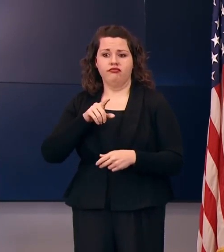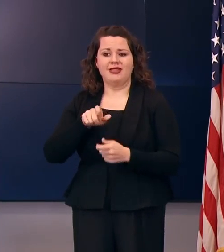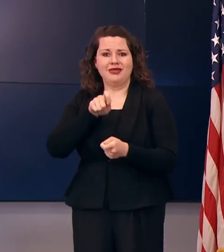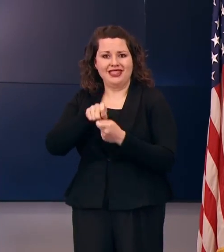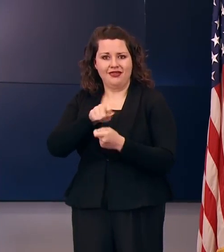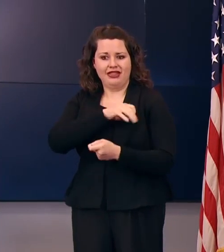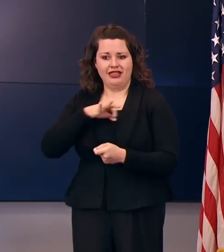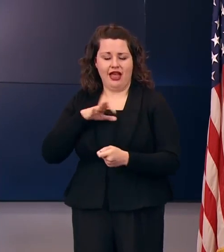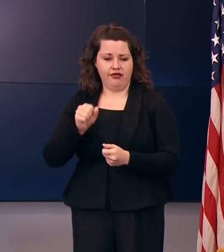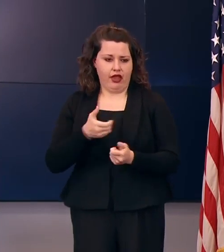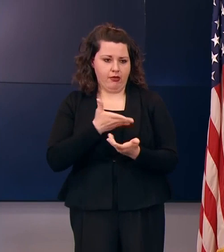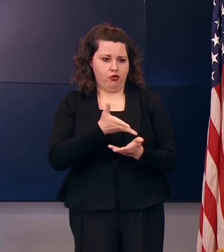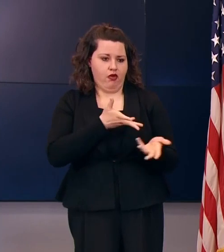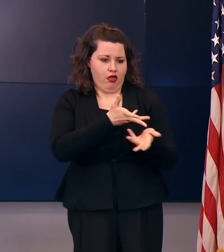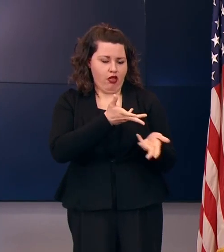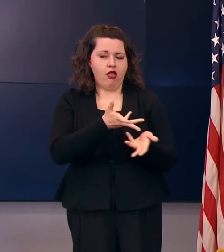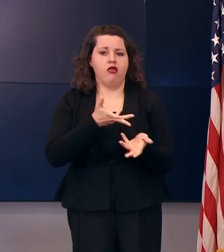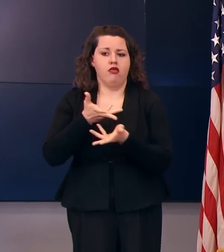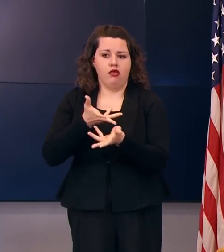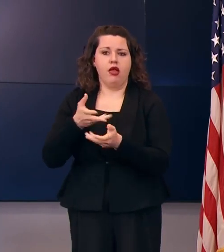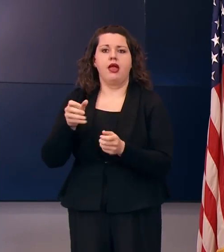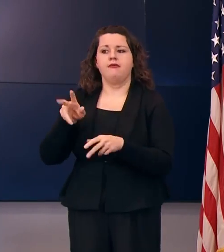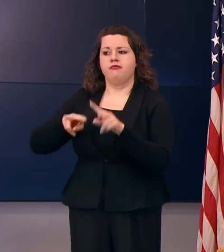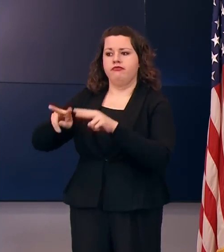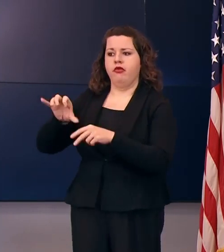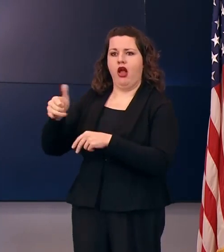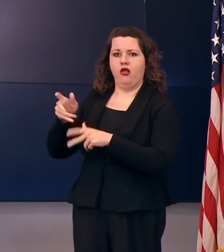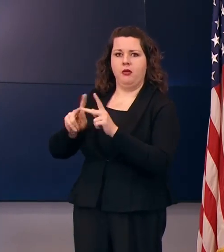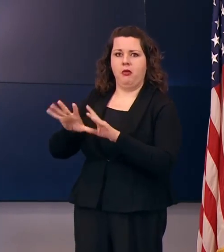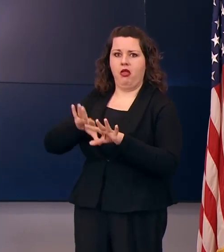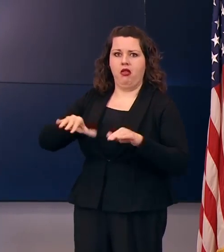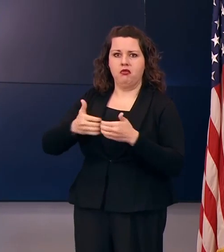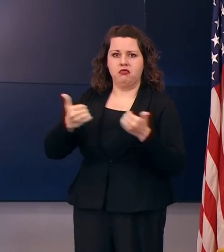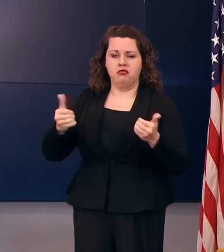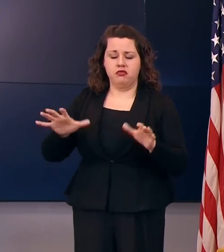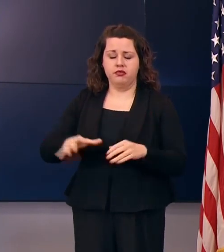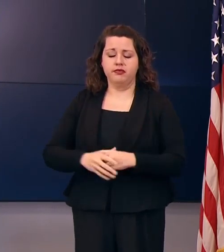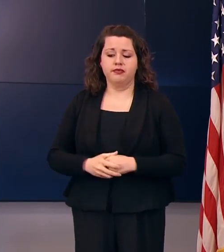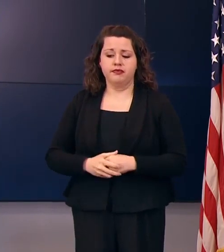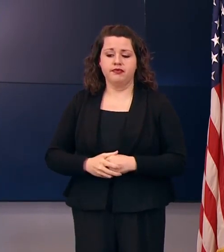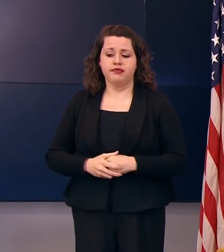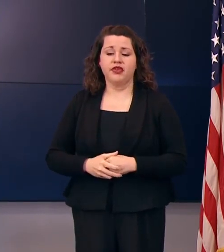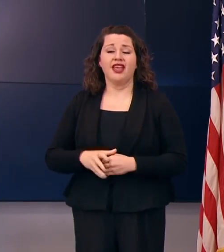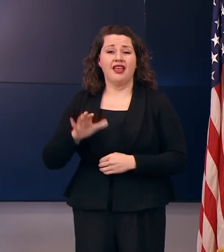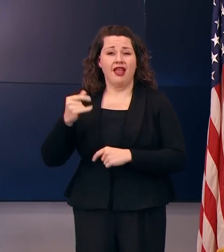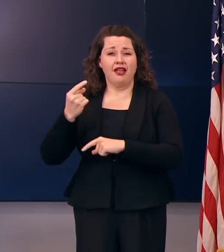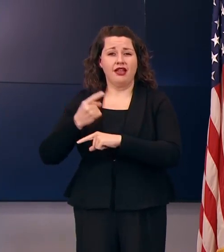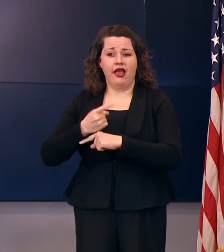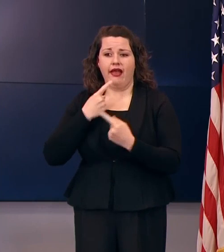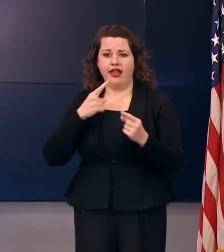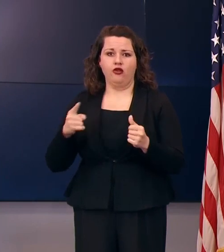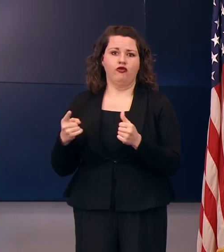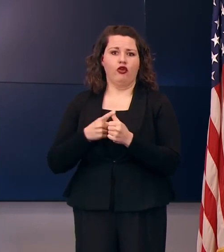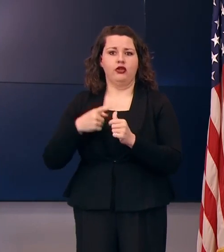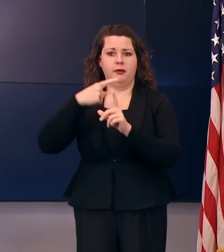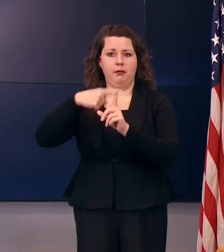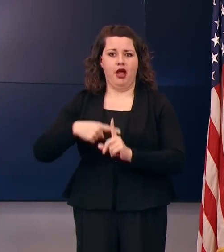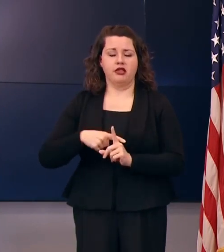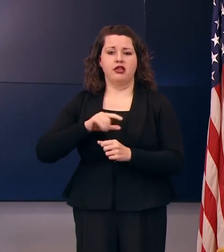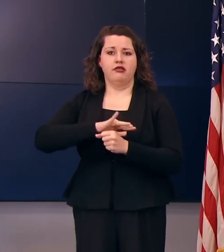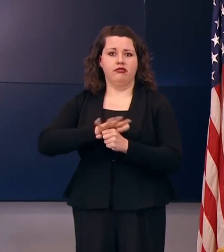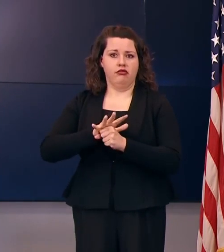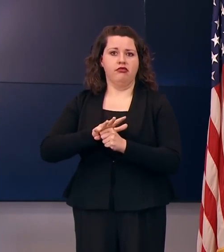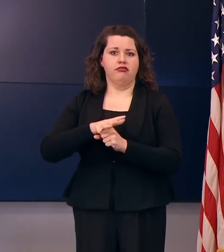to provide their care, and monitor all other residents. On the day that I announced Iowa's first positive